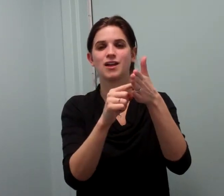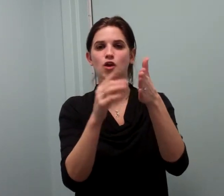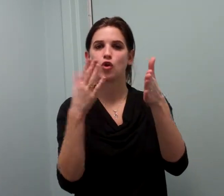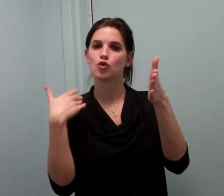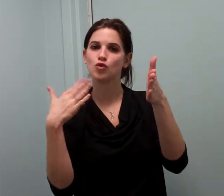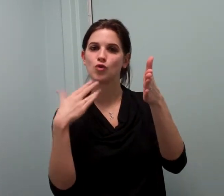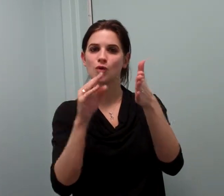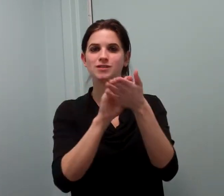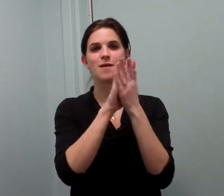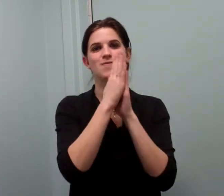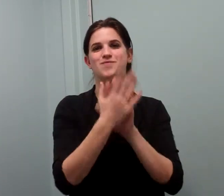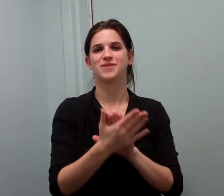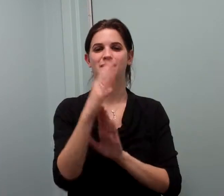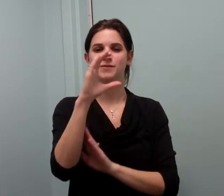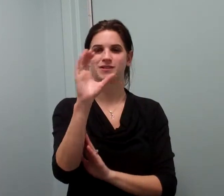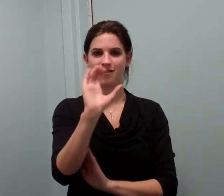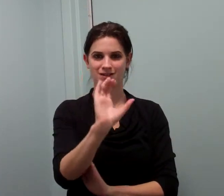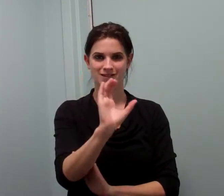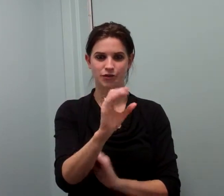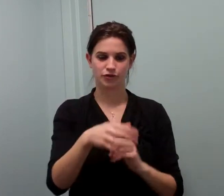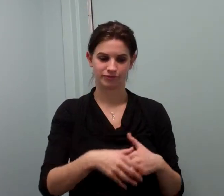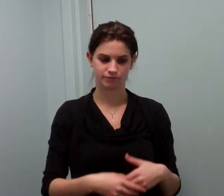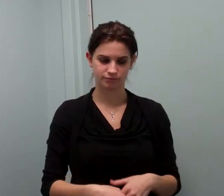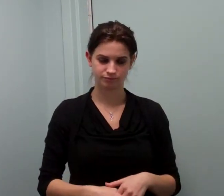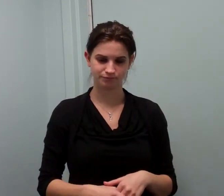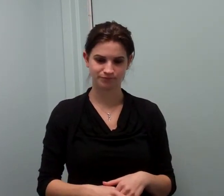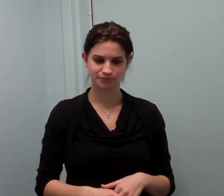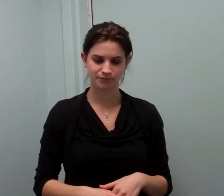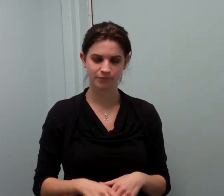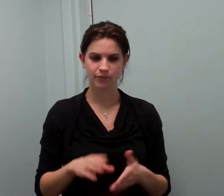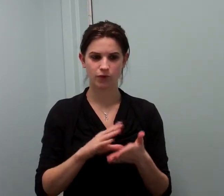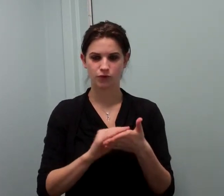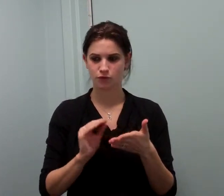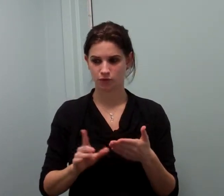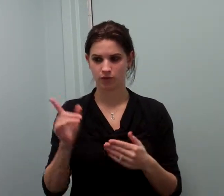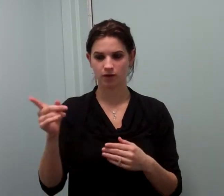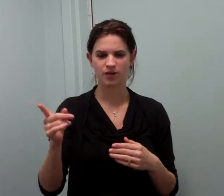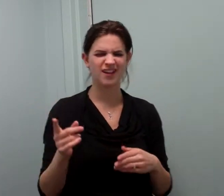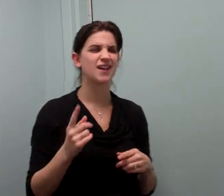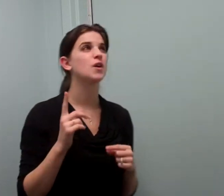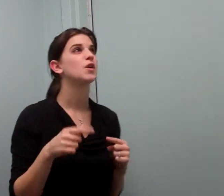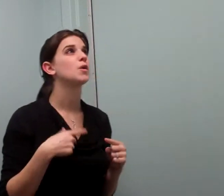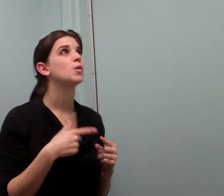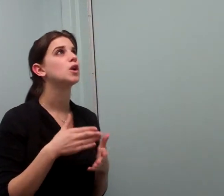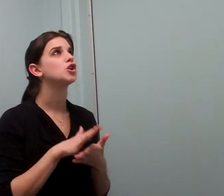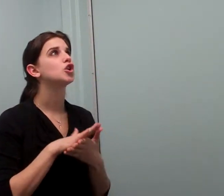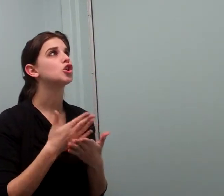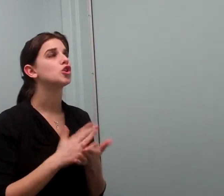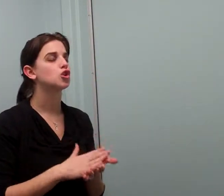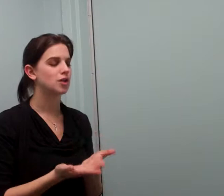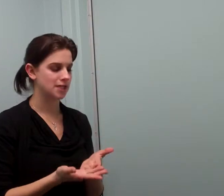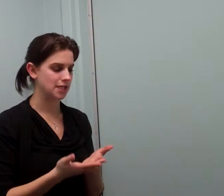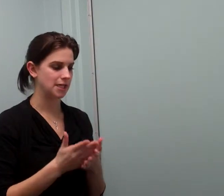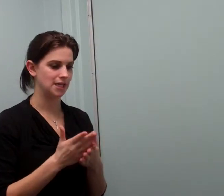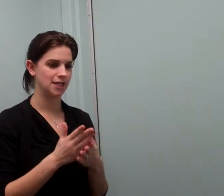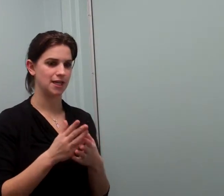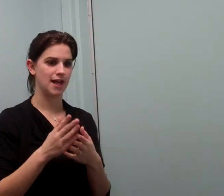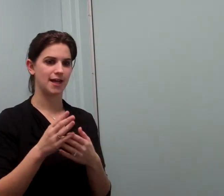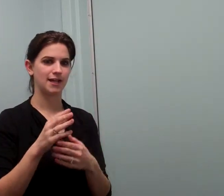one. Right? Like when you're cooking and the steam from the pan hits the lid. Okay, that's one.